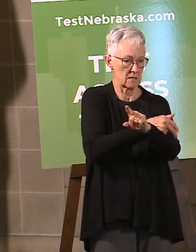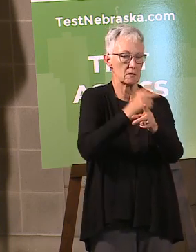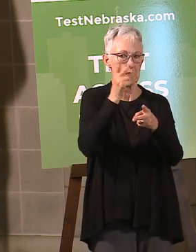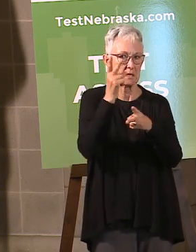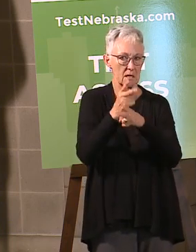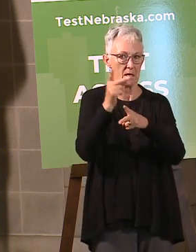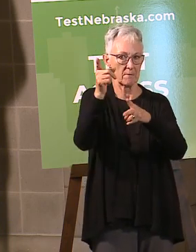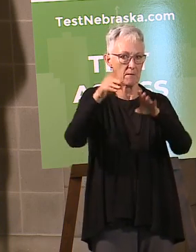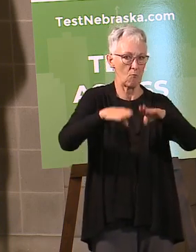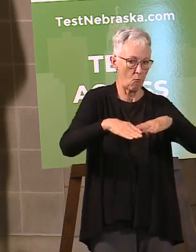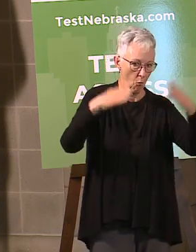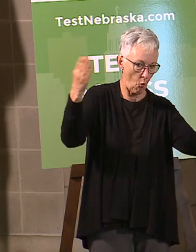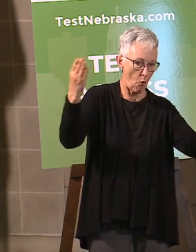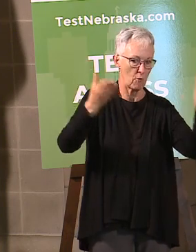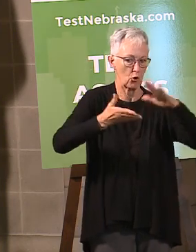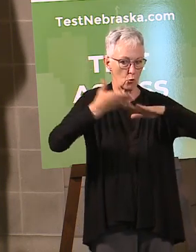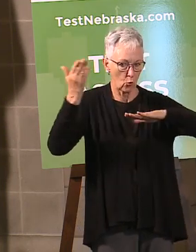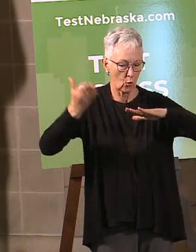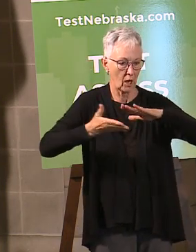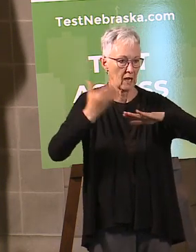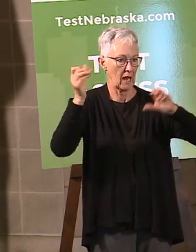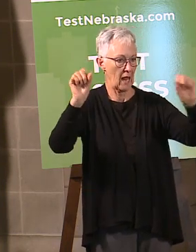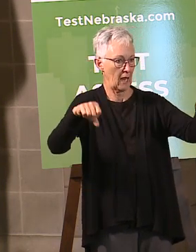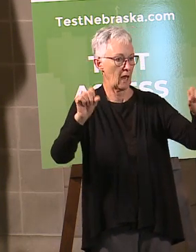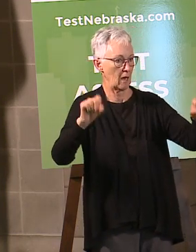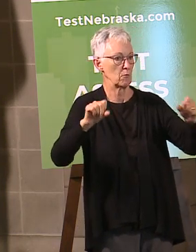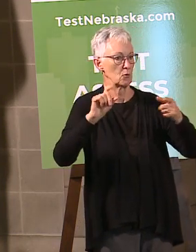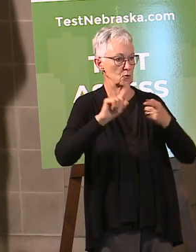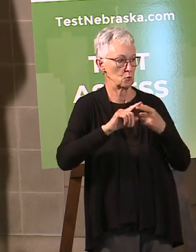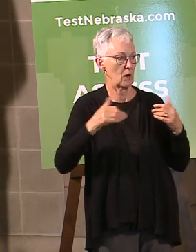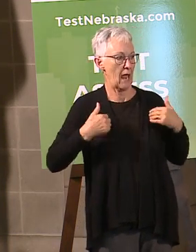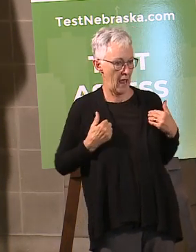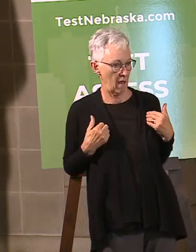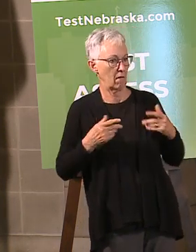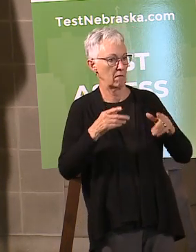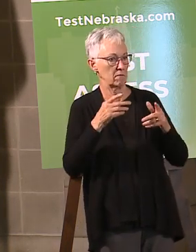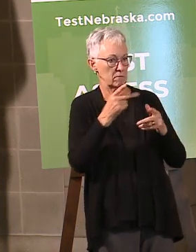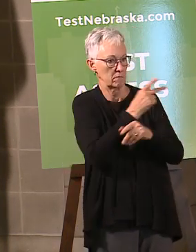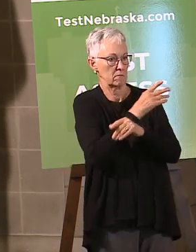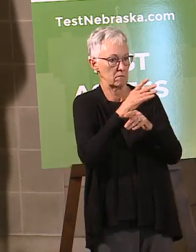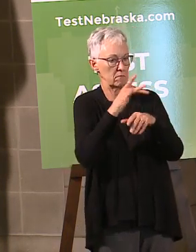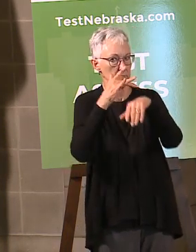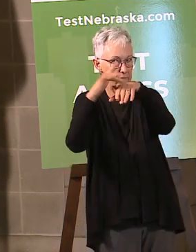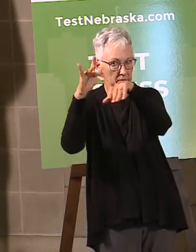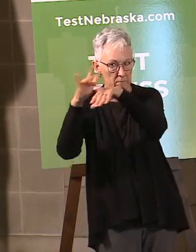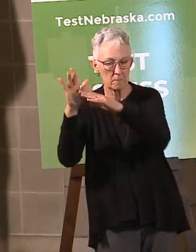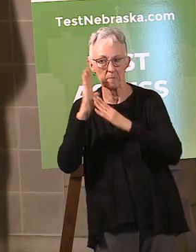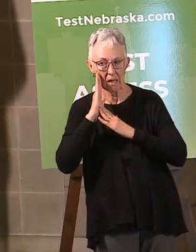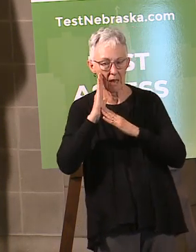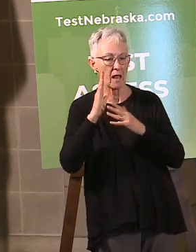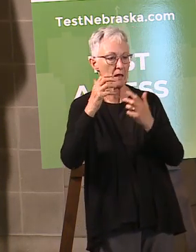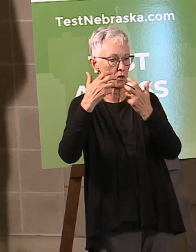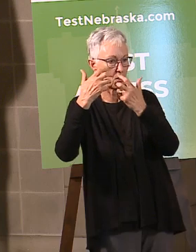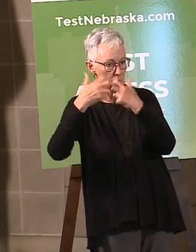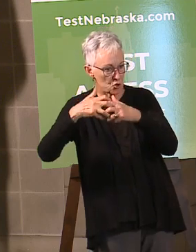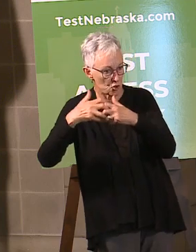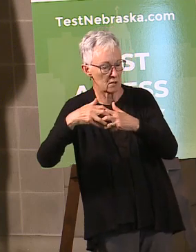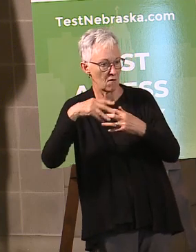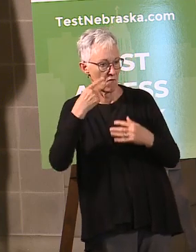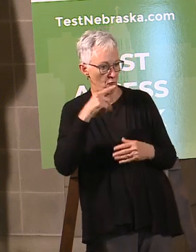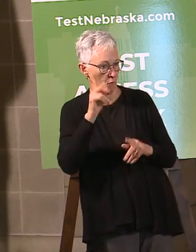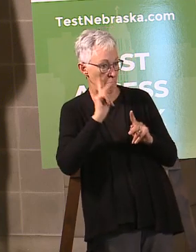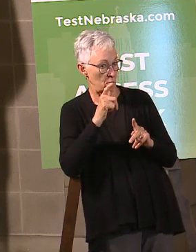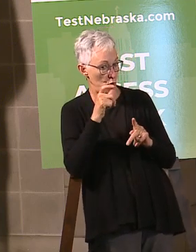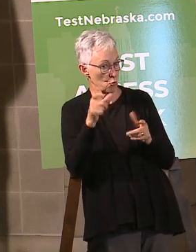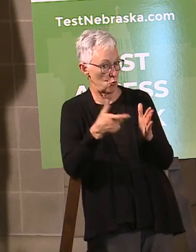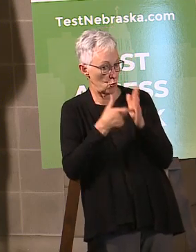to, go back to a more normal life by loosening some of these restrictions. The flip side is, first of all, the people who